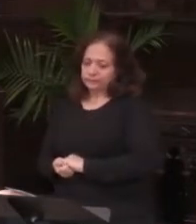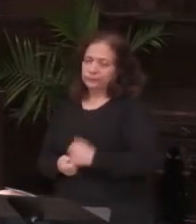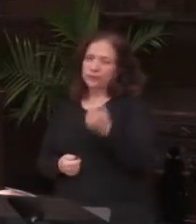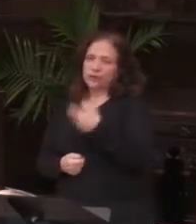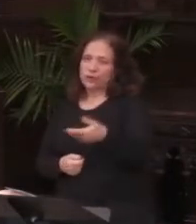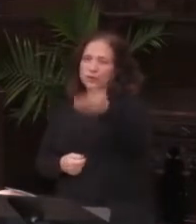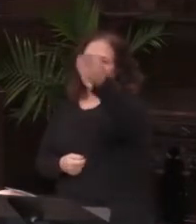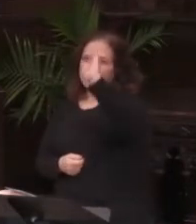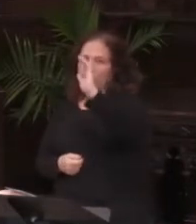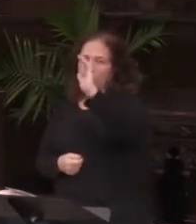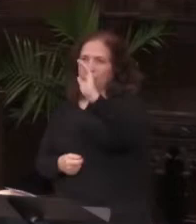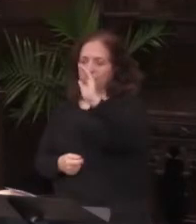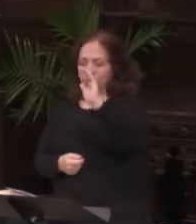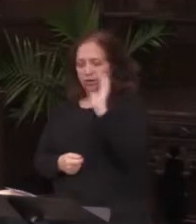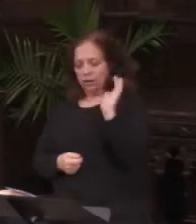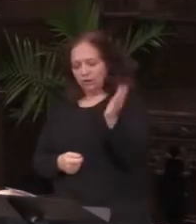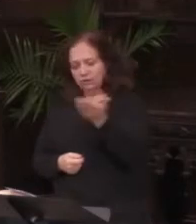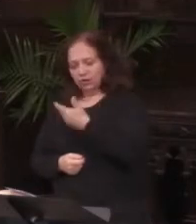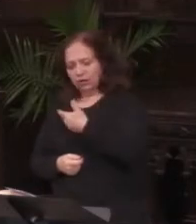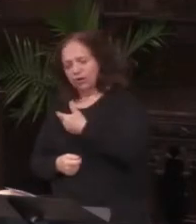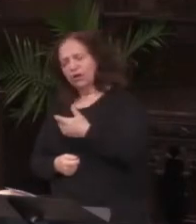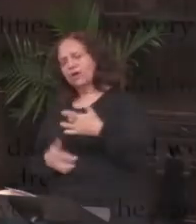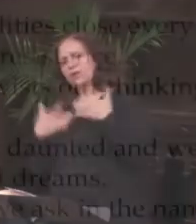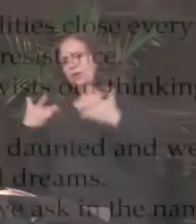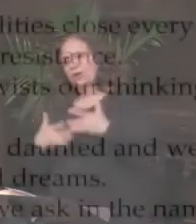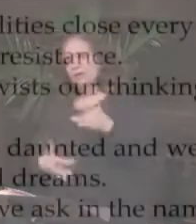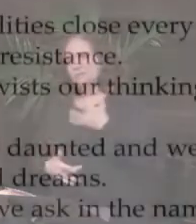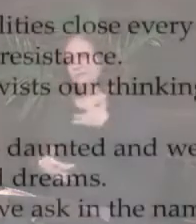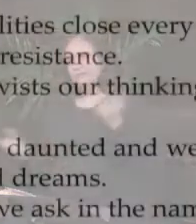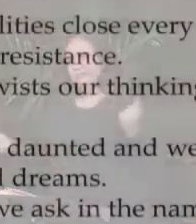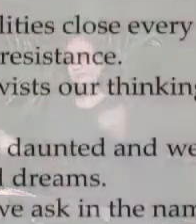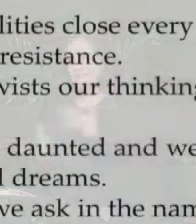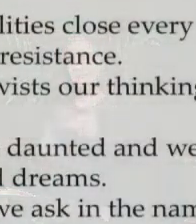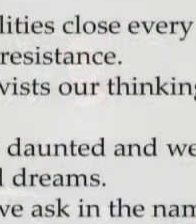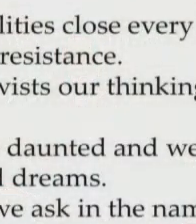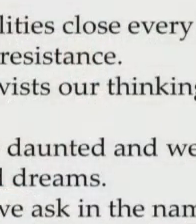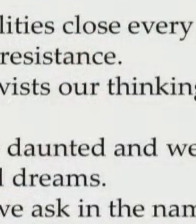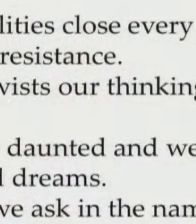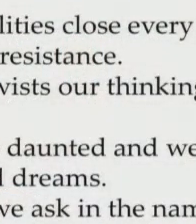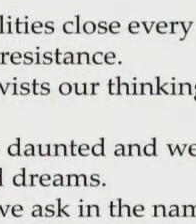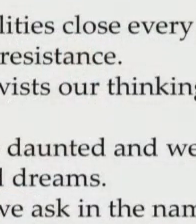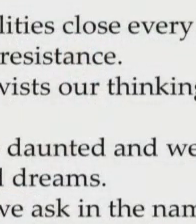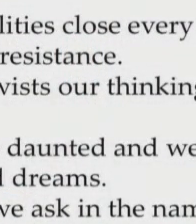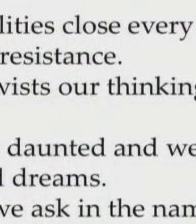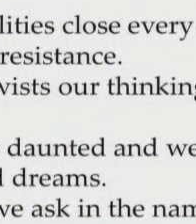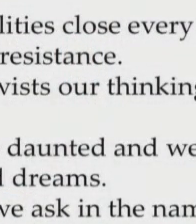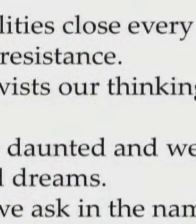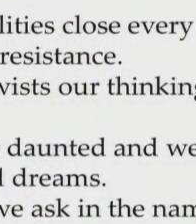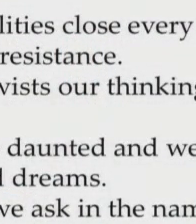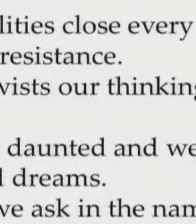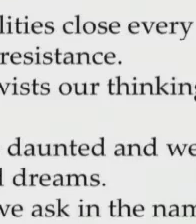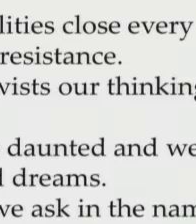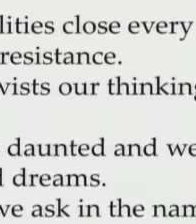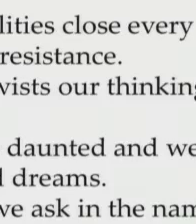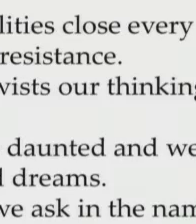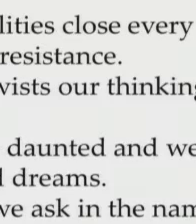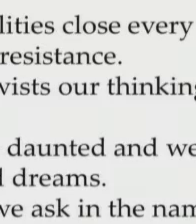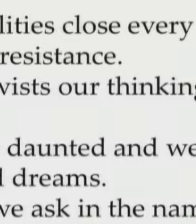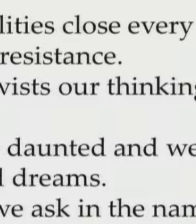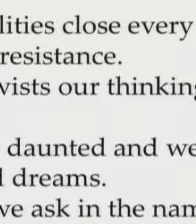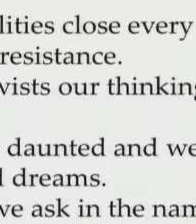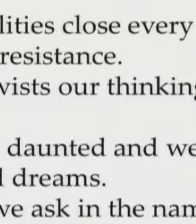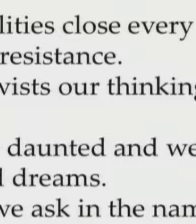O God, where our hearts are fearful and constricted, grant us courage and hope.